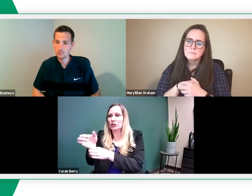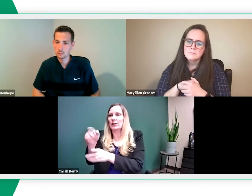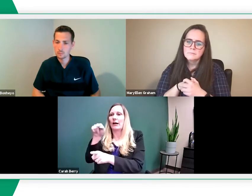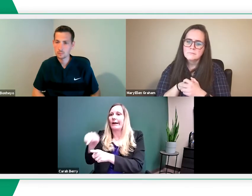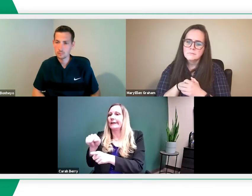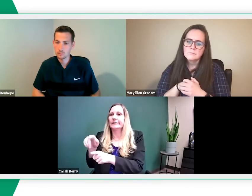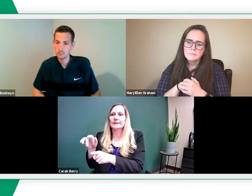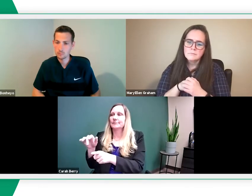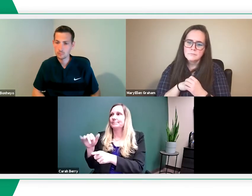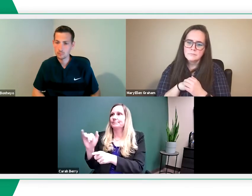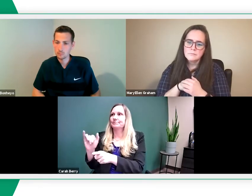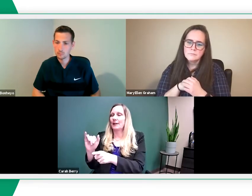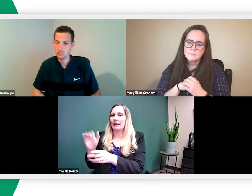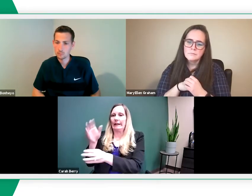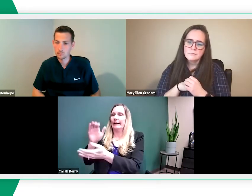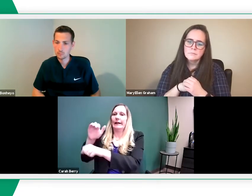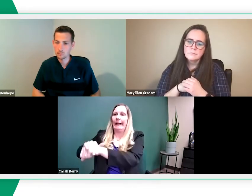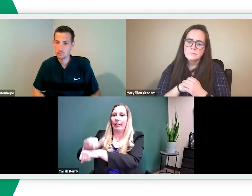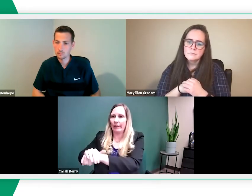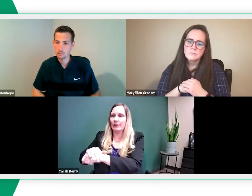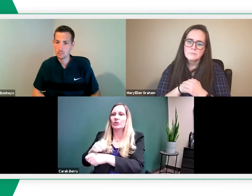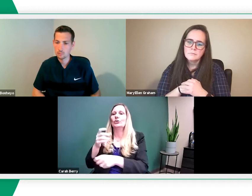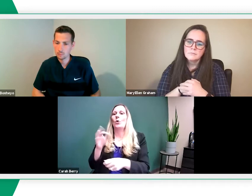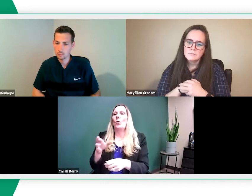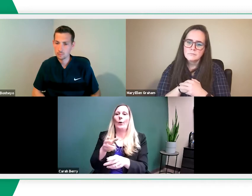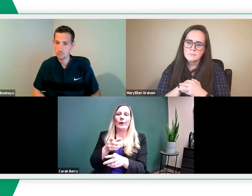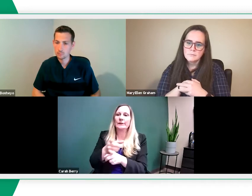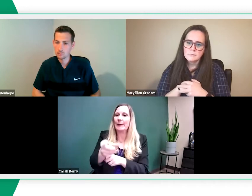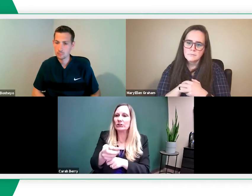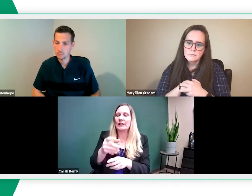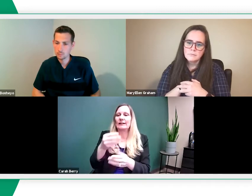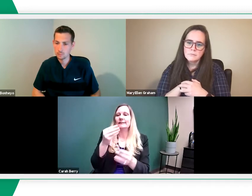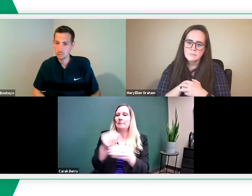It's same as a teacher. You can specialize in English